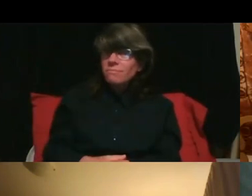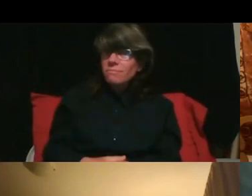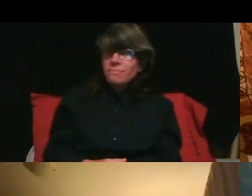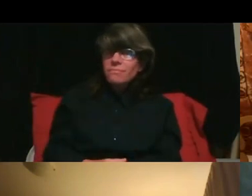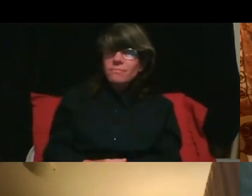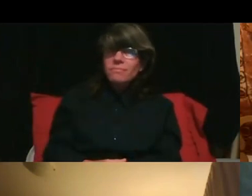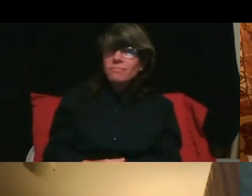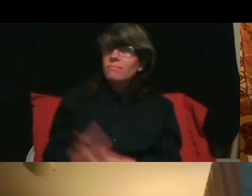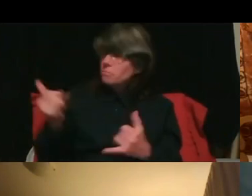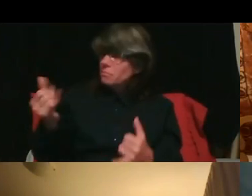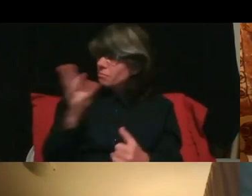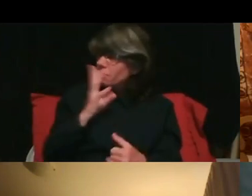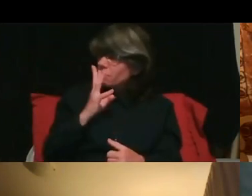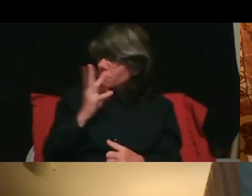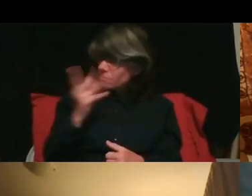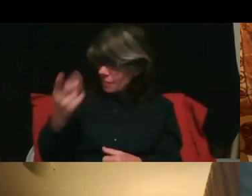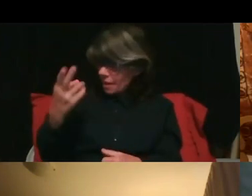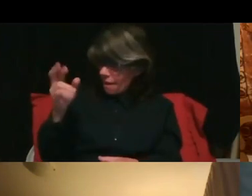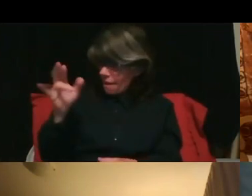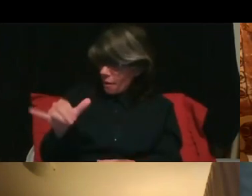Harry, so.